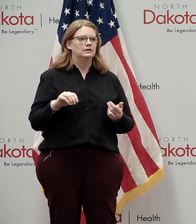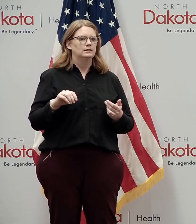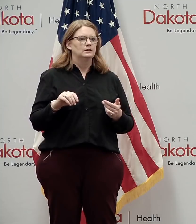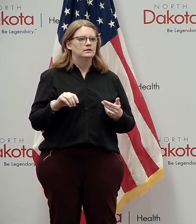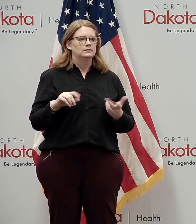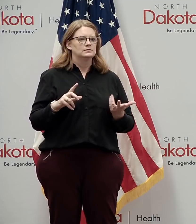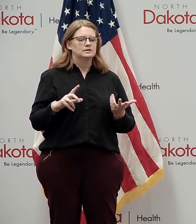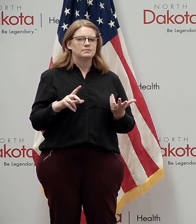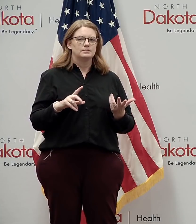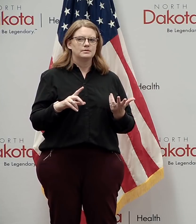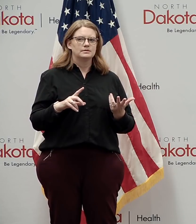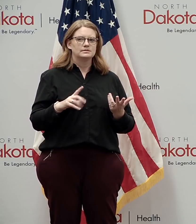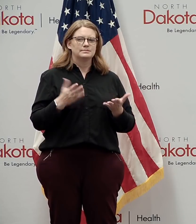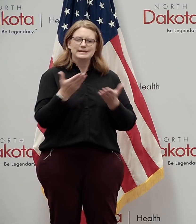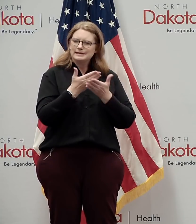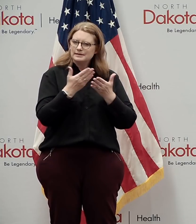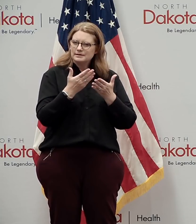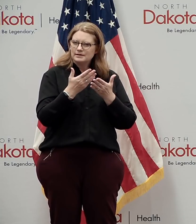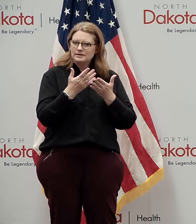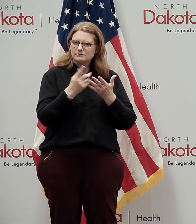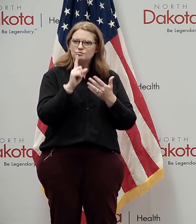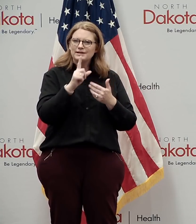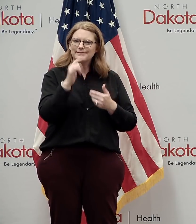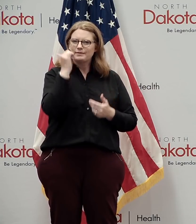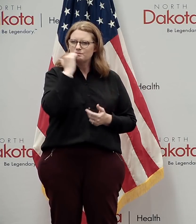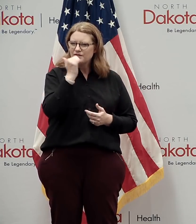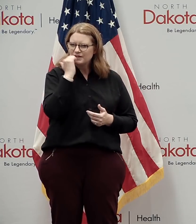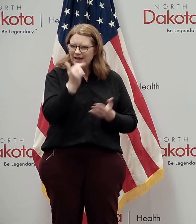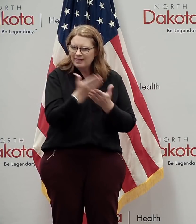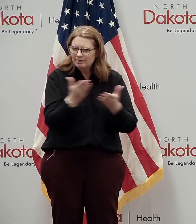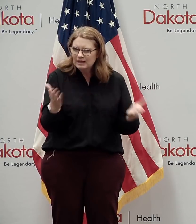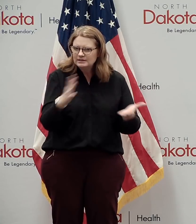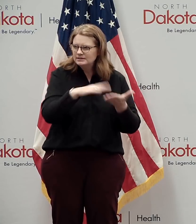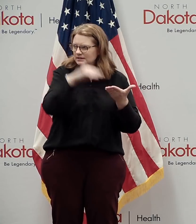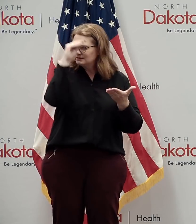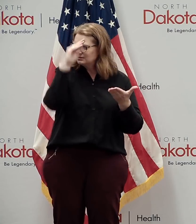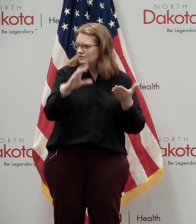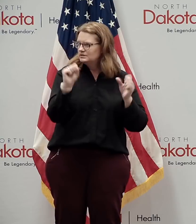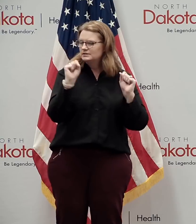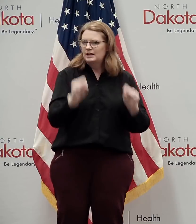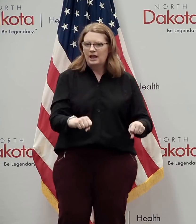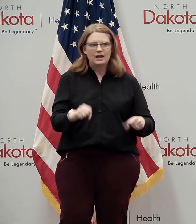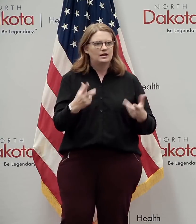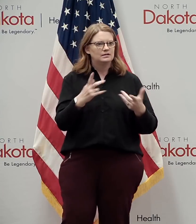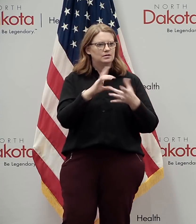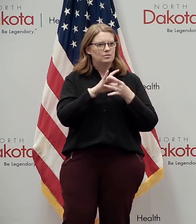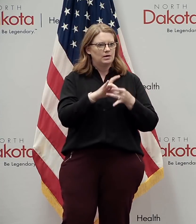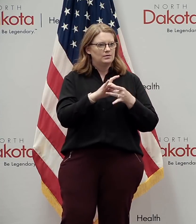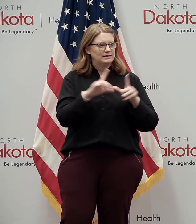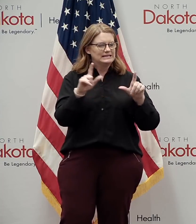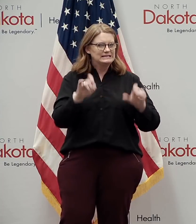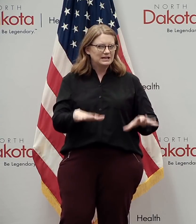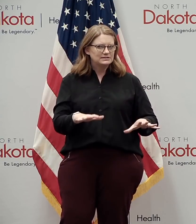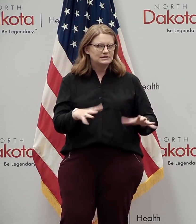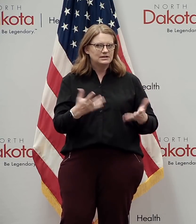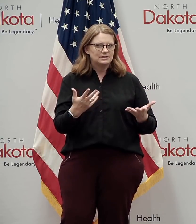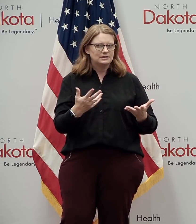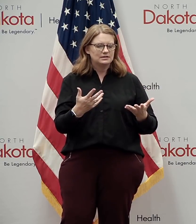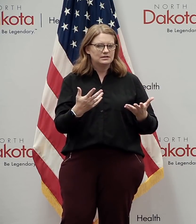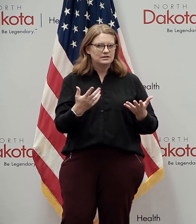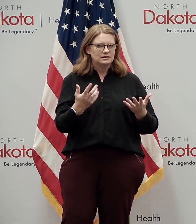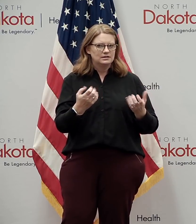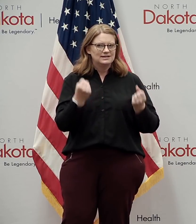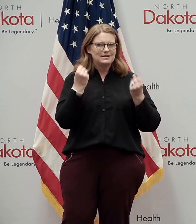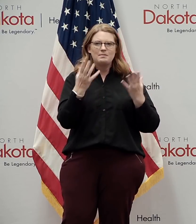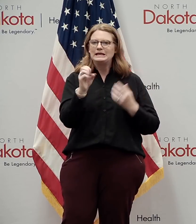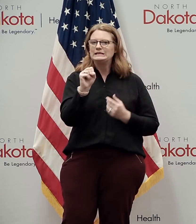practical things that students can do, but also what they've been doing about the testing. Maybe you could talk about the many, many